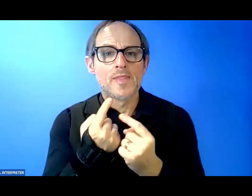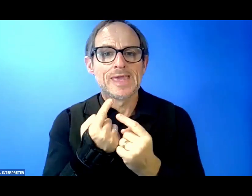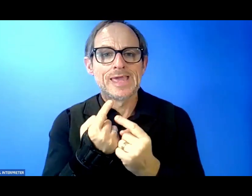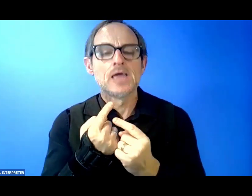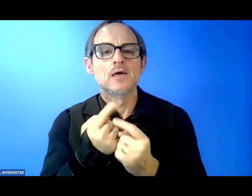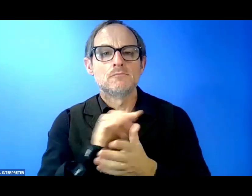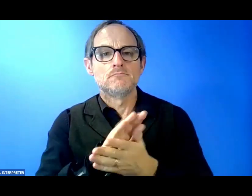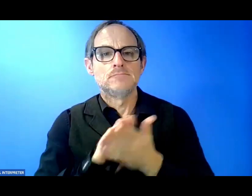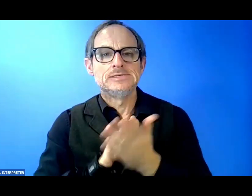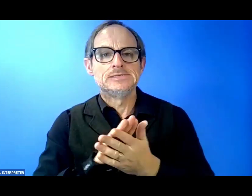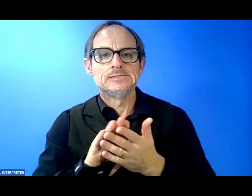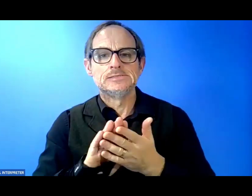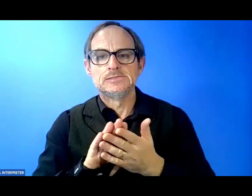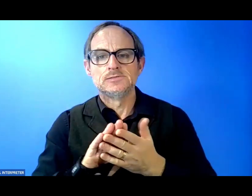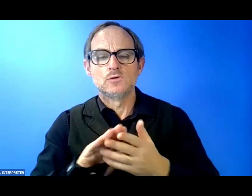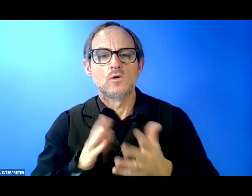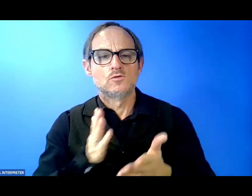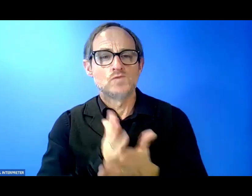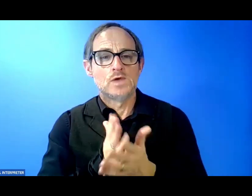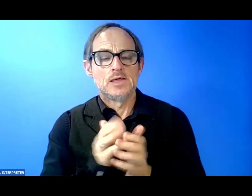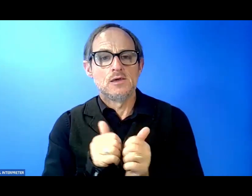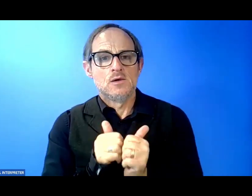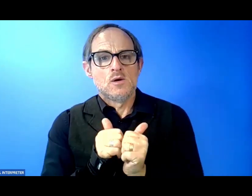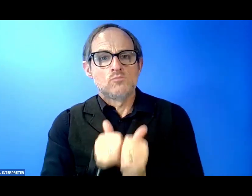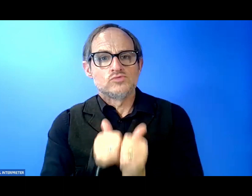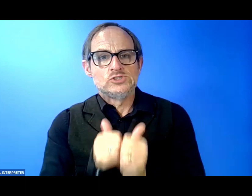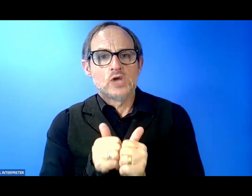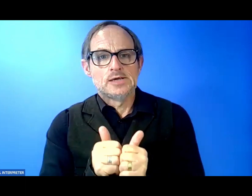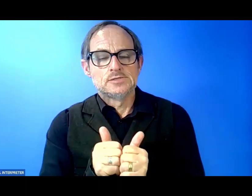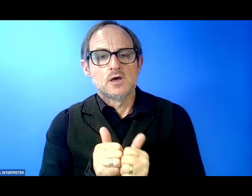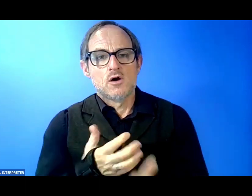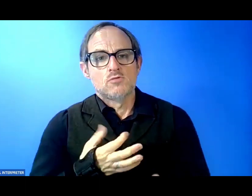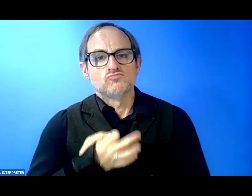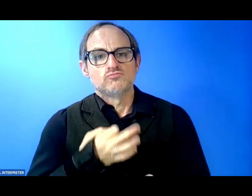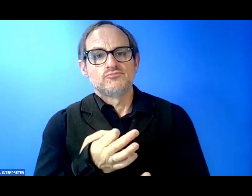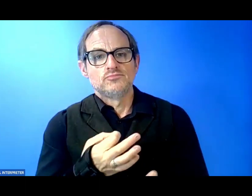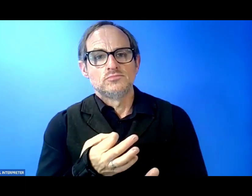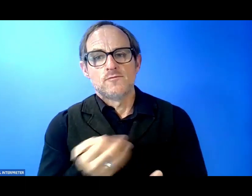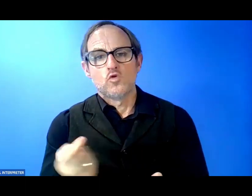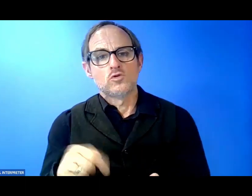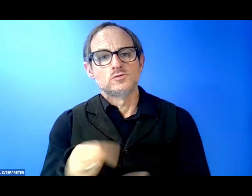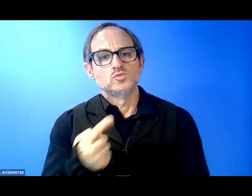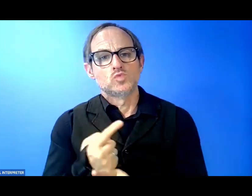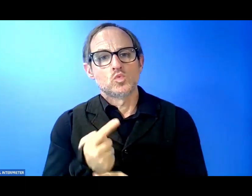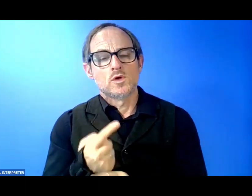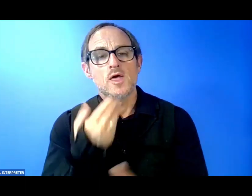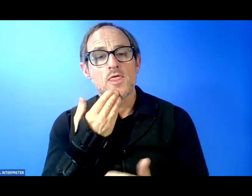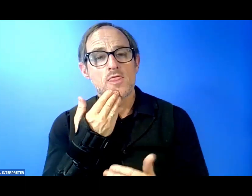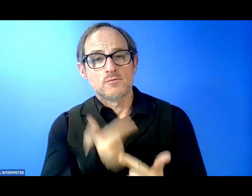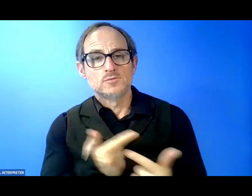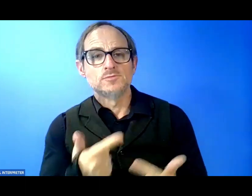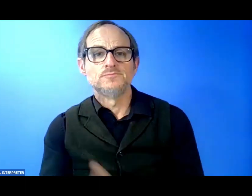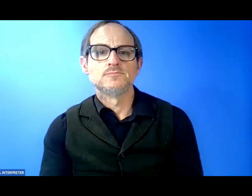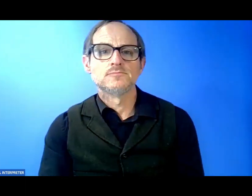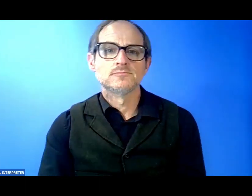really appreciate the walking the talk opportunity. Thank you. Thank you.